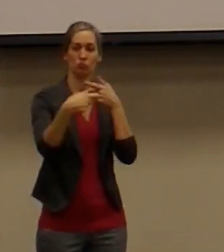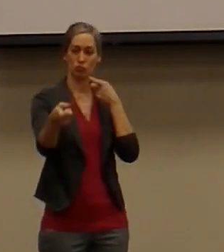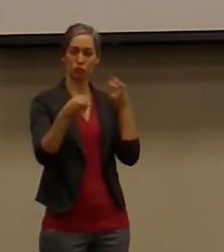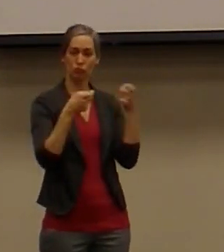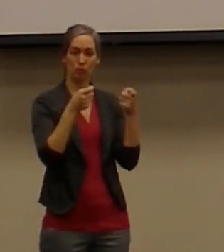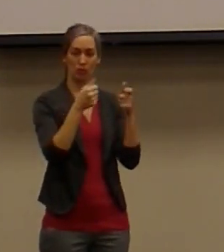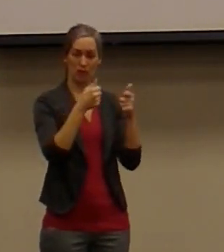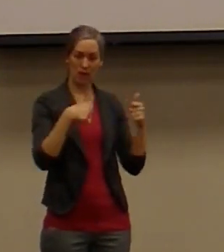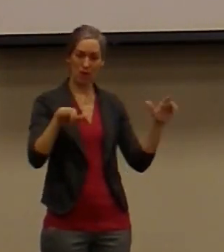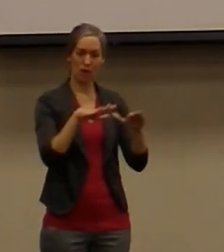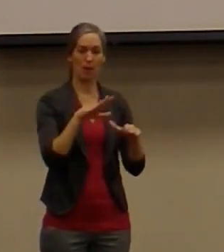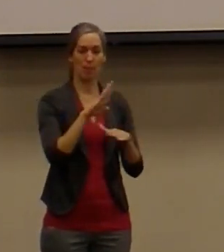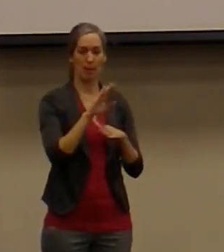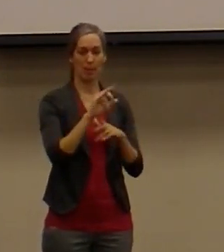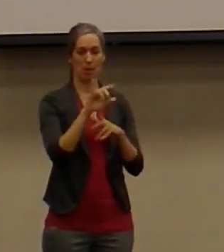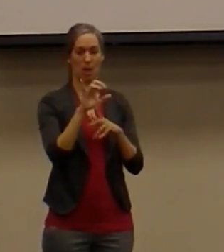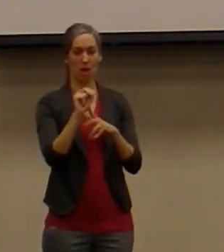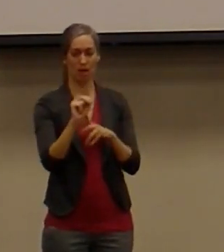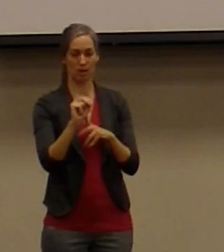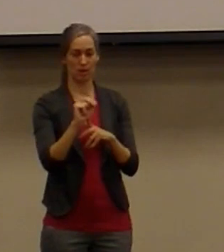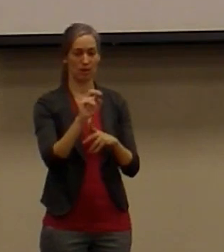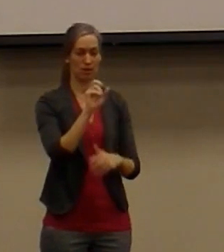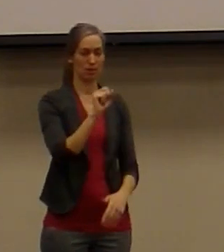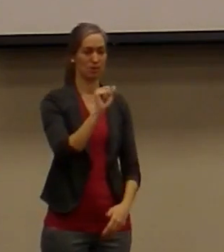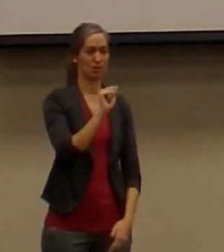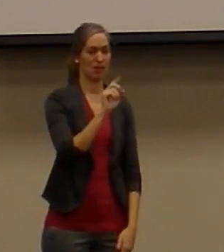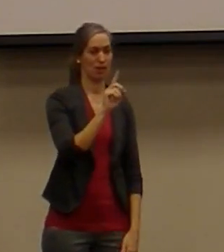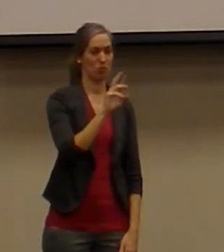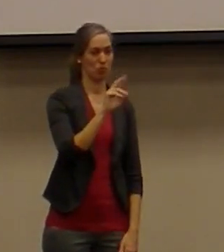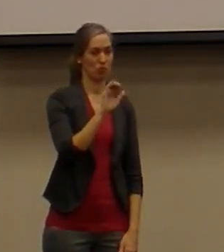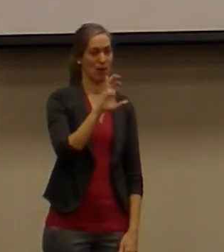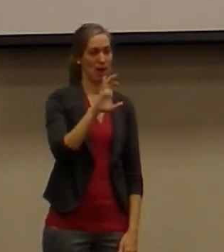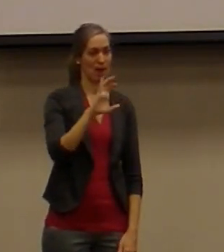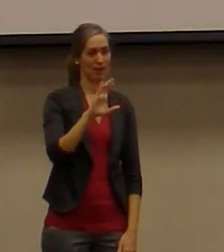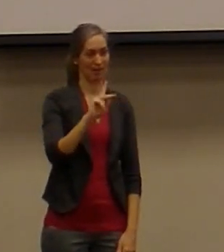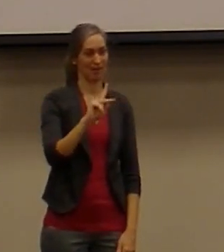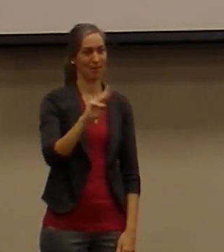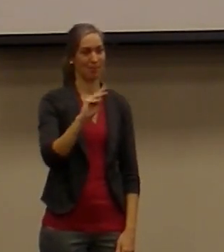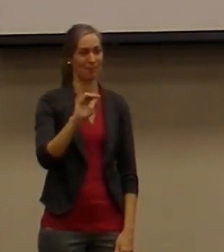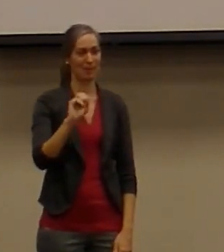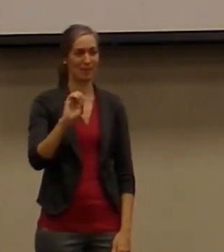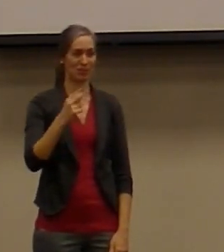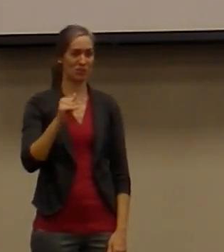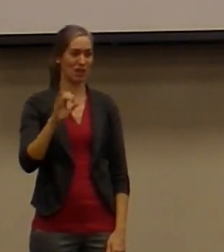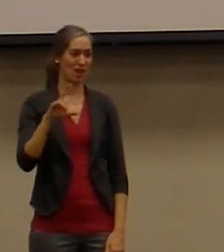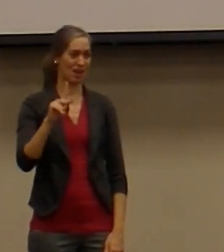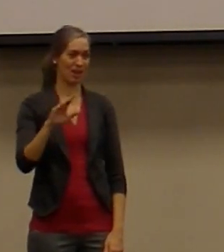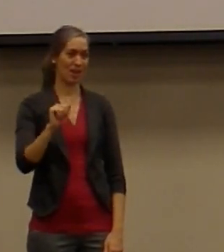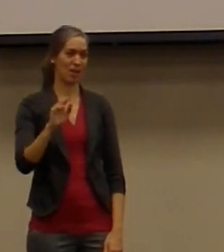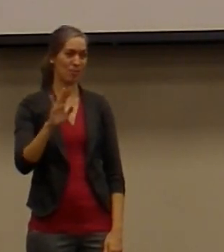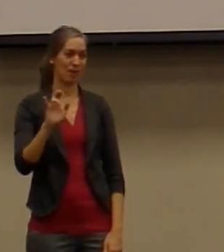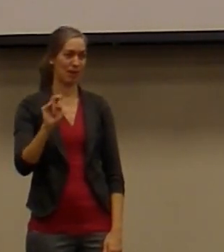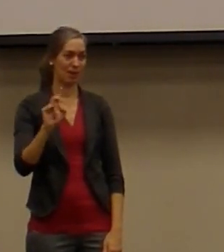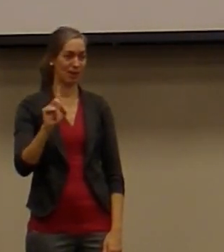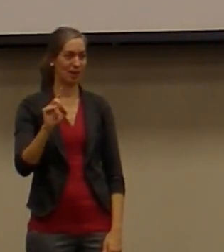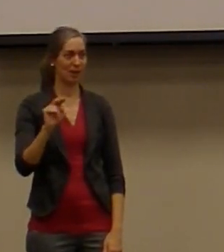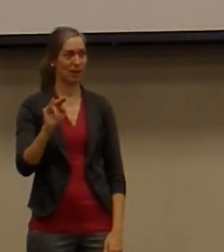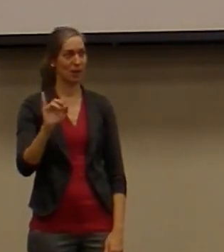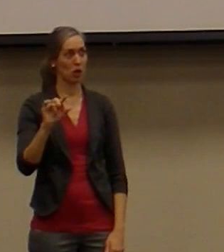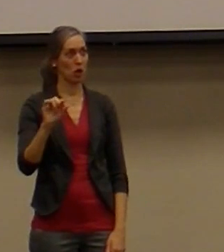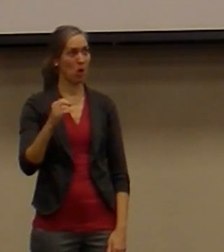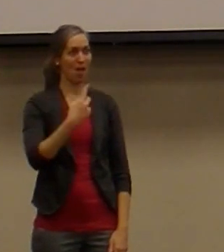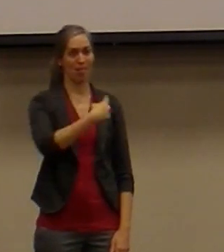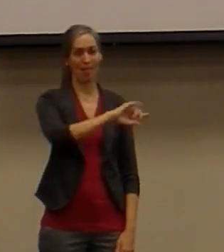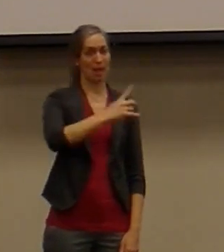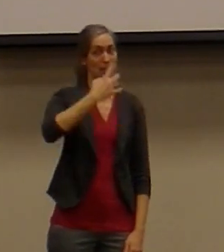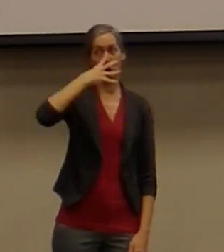province of Babylon, Shadrach, Meshach, and Abednego, who pay no attention to you, O king.